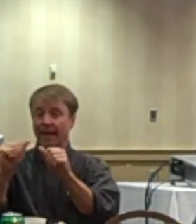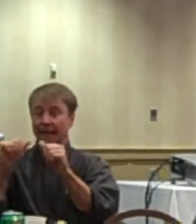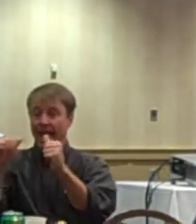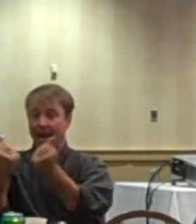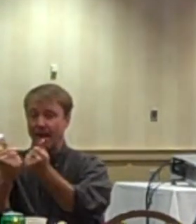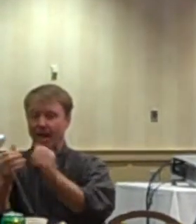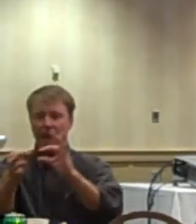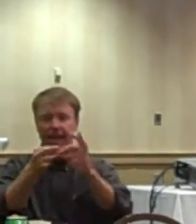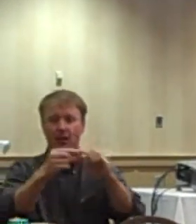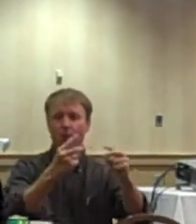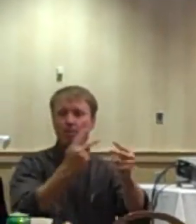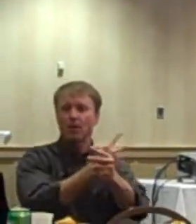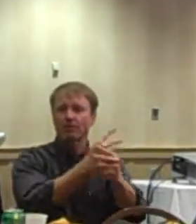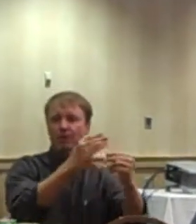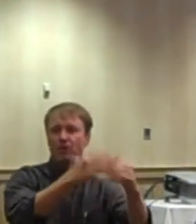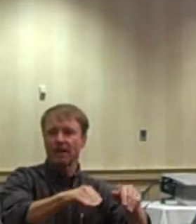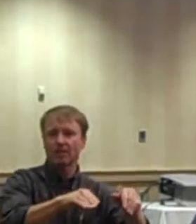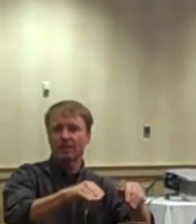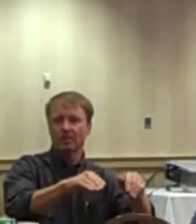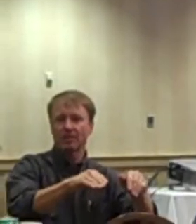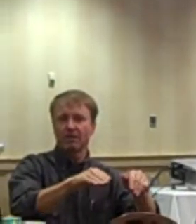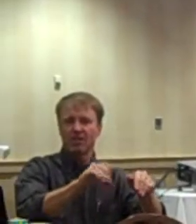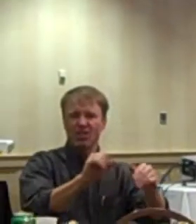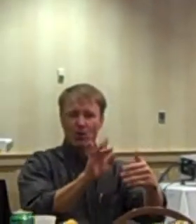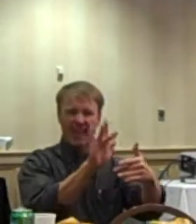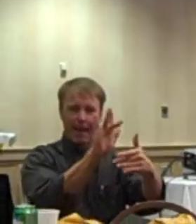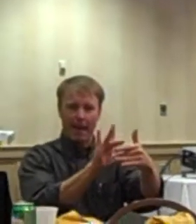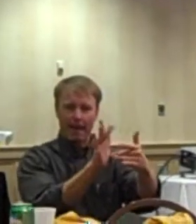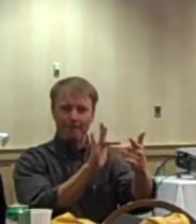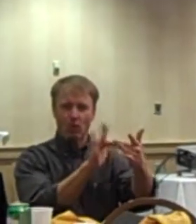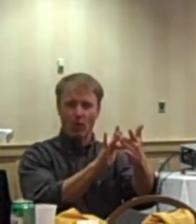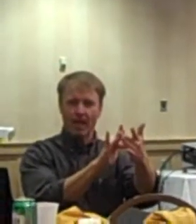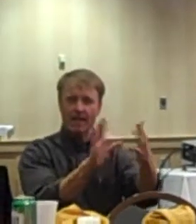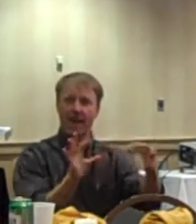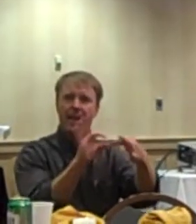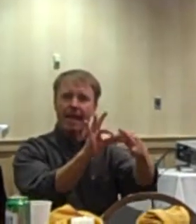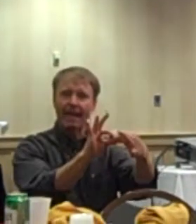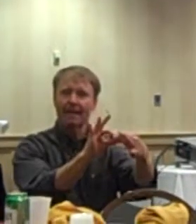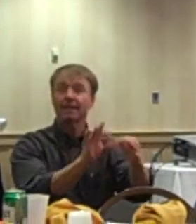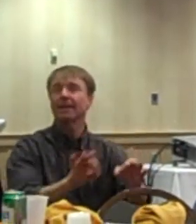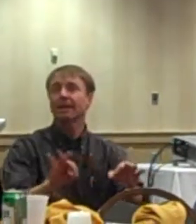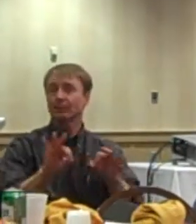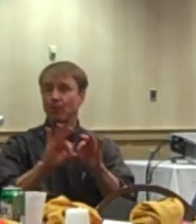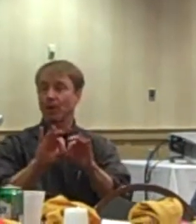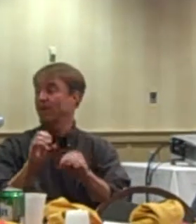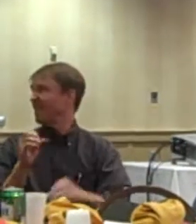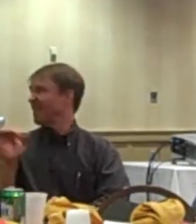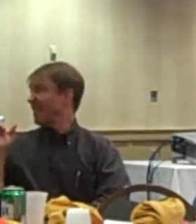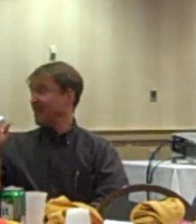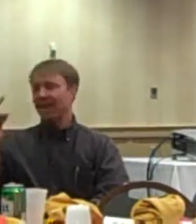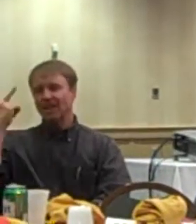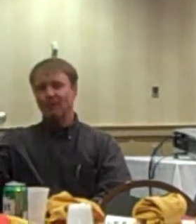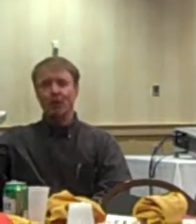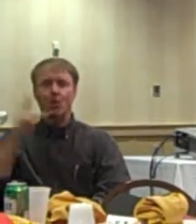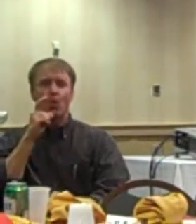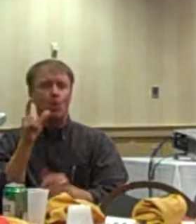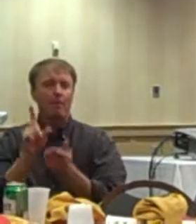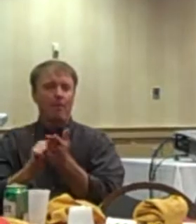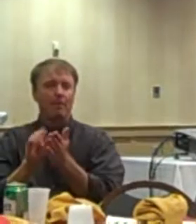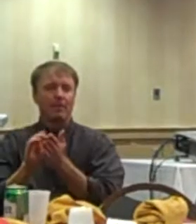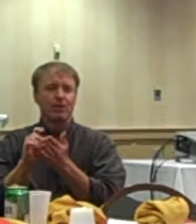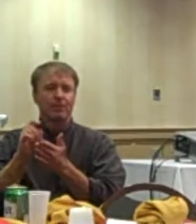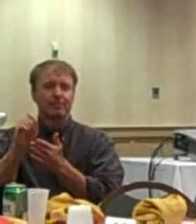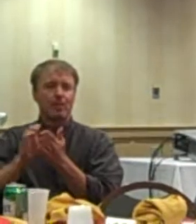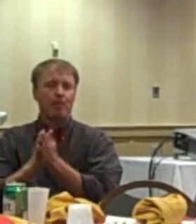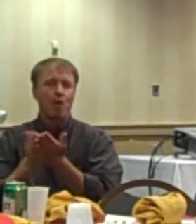and division. And this is really so that textbook companies, in